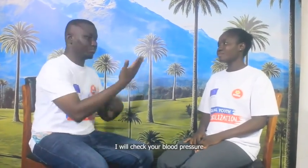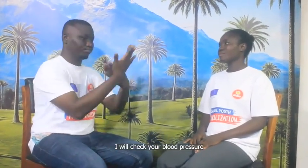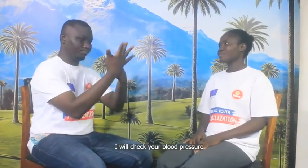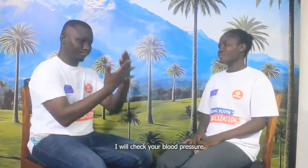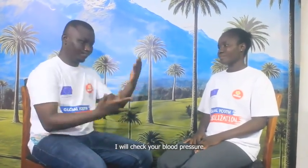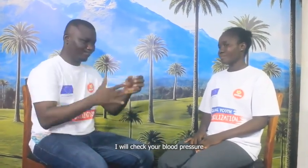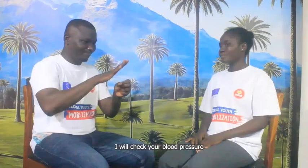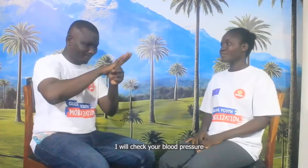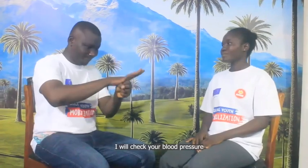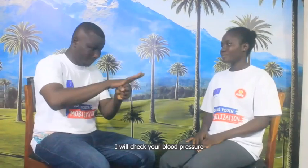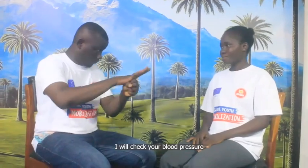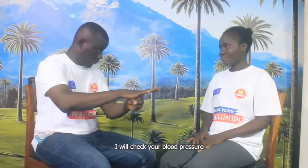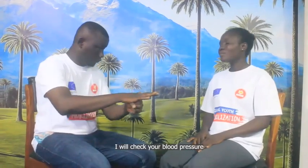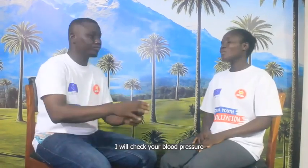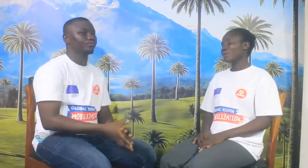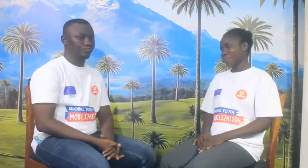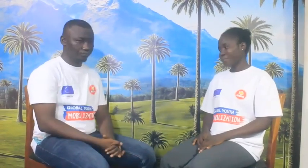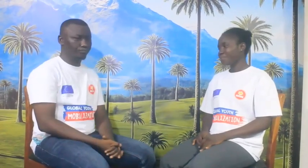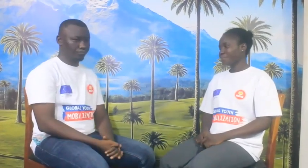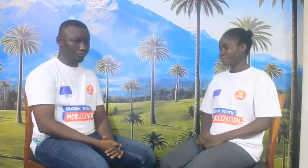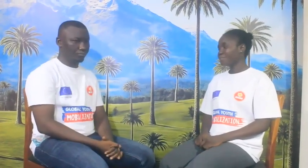I will check your blood pressure.